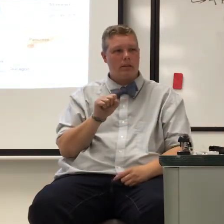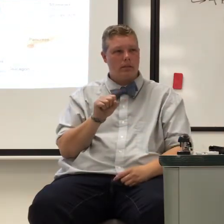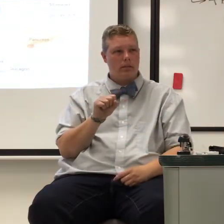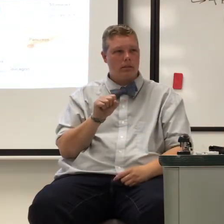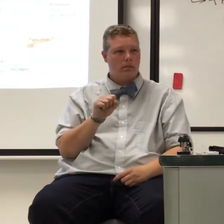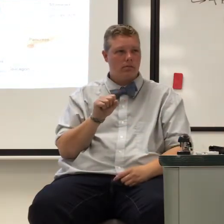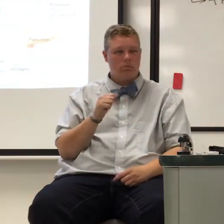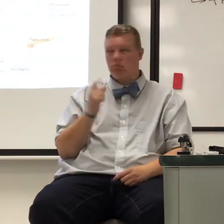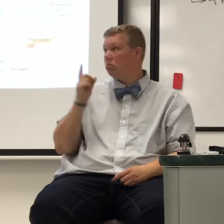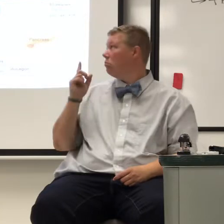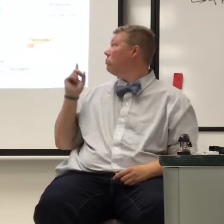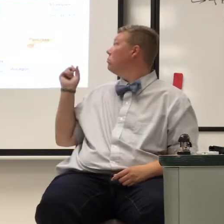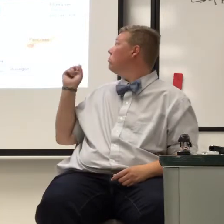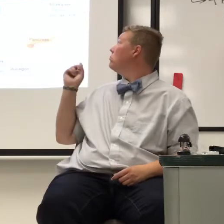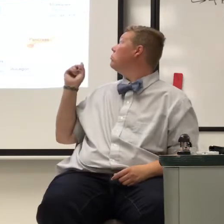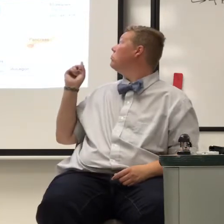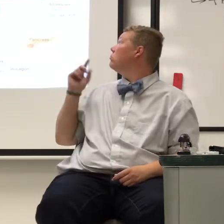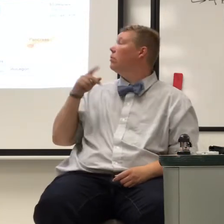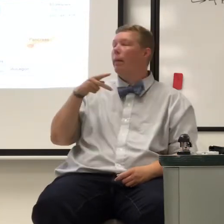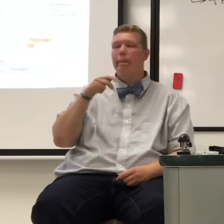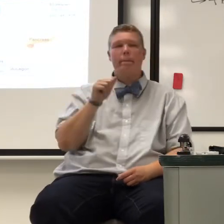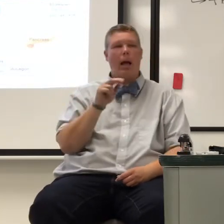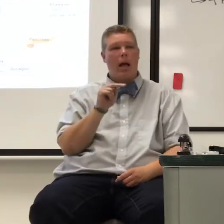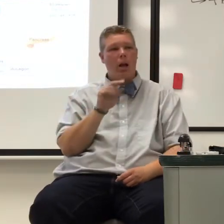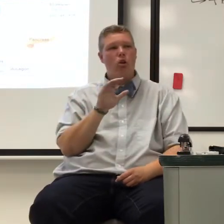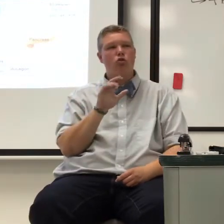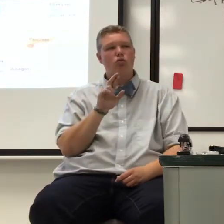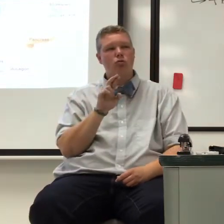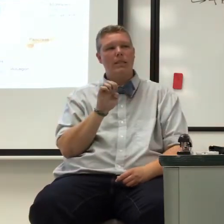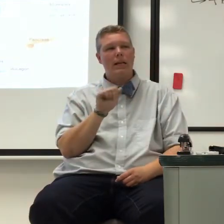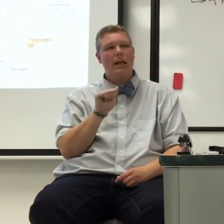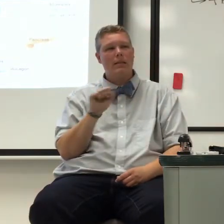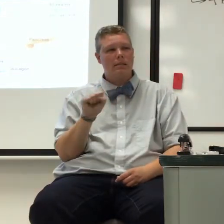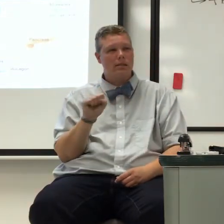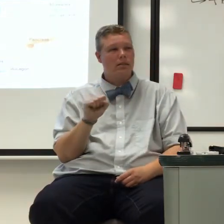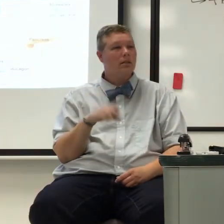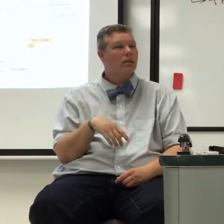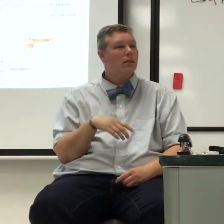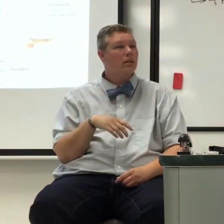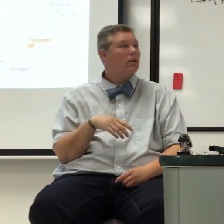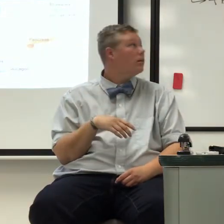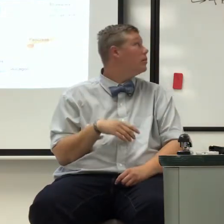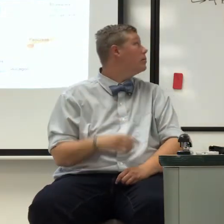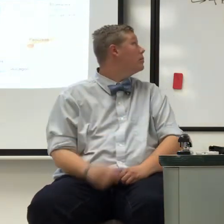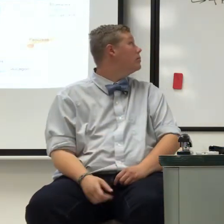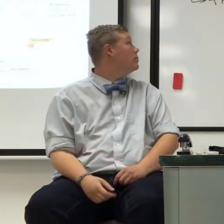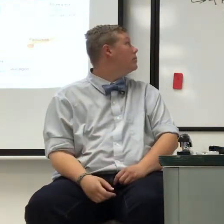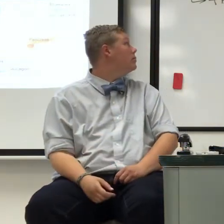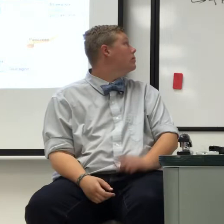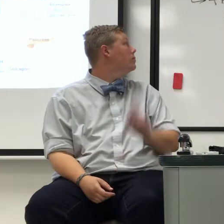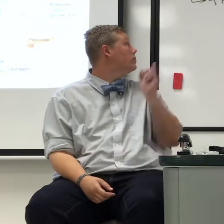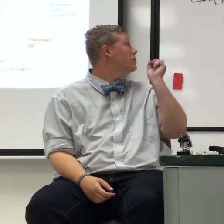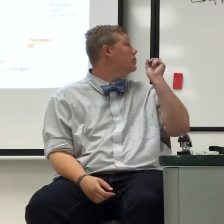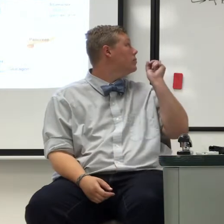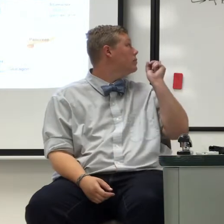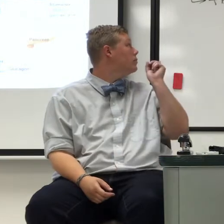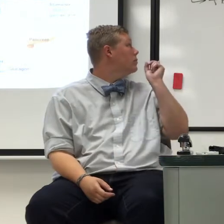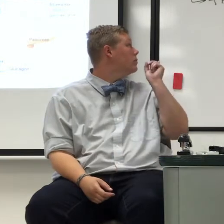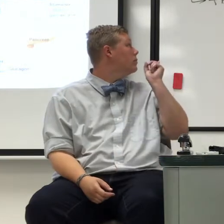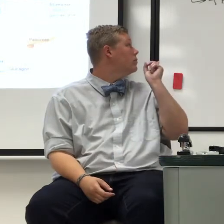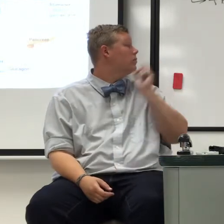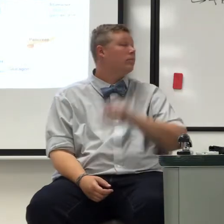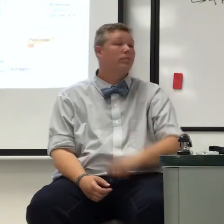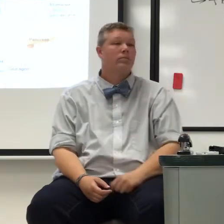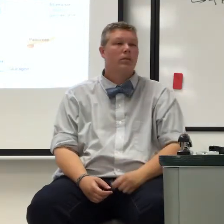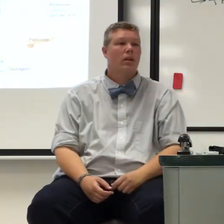So here's kind of what the pancreas looks like in inverted tobacco pipe, pancreas.